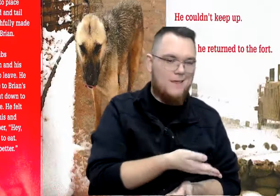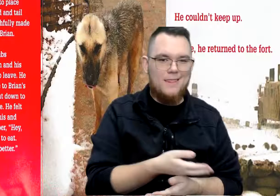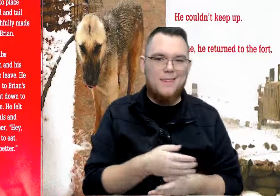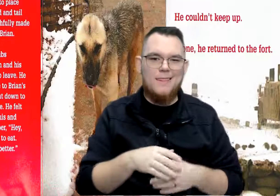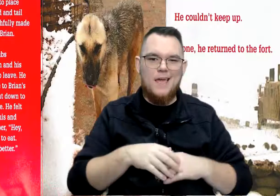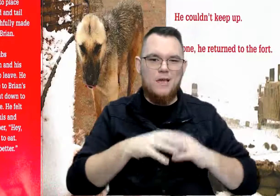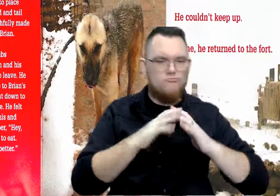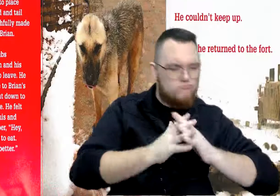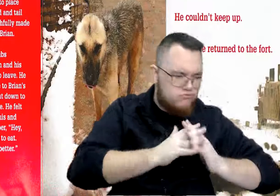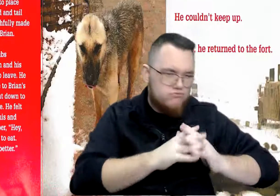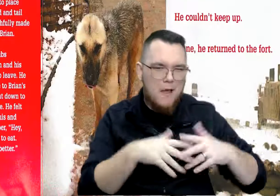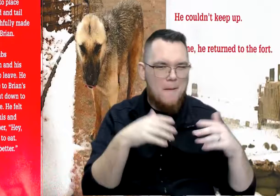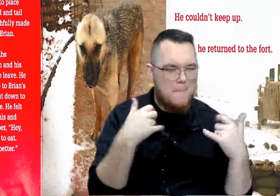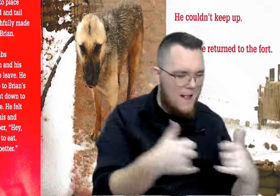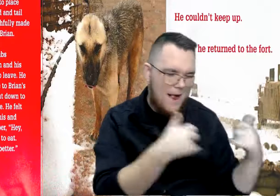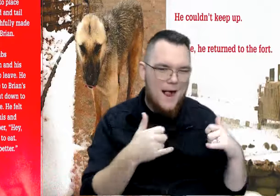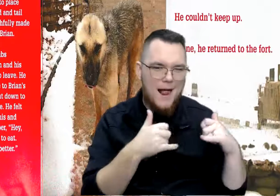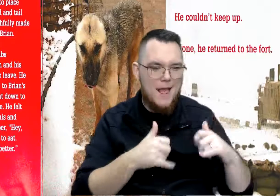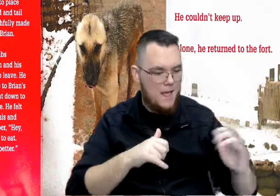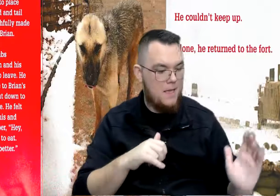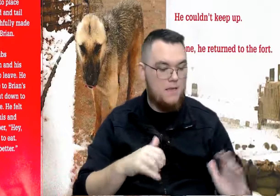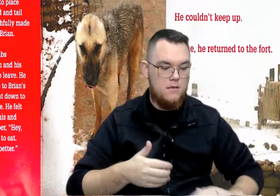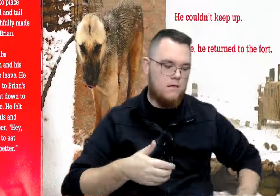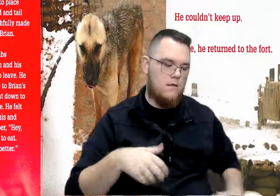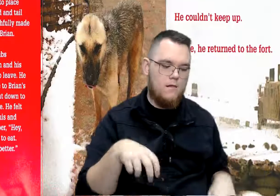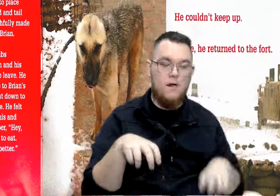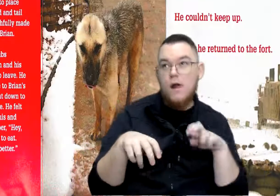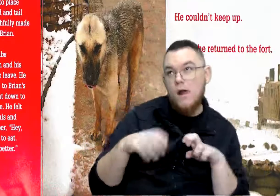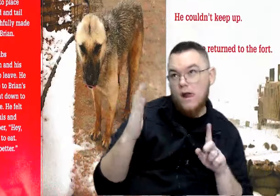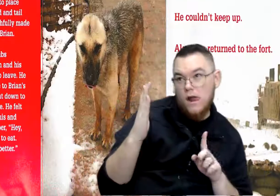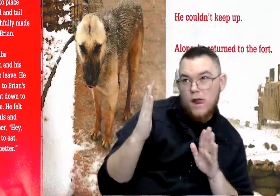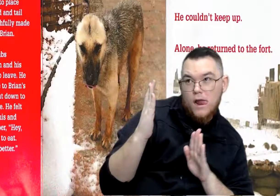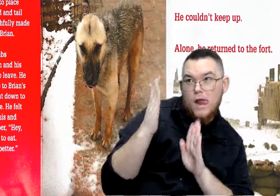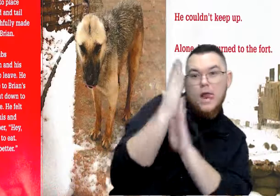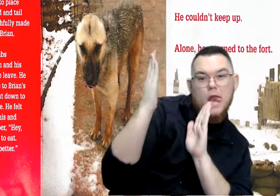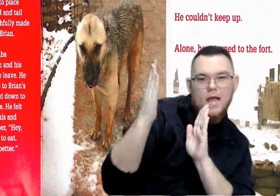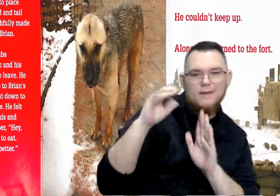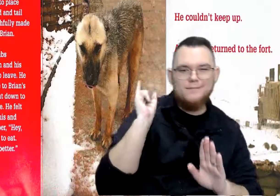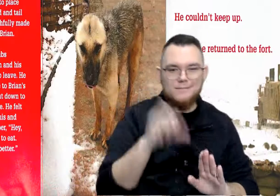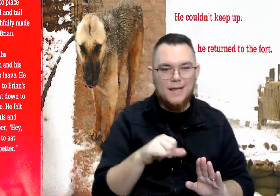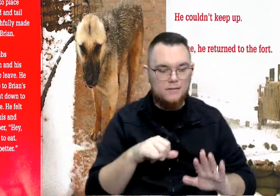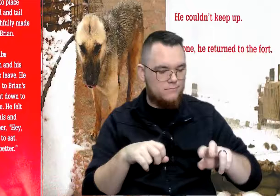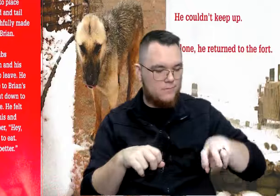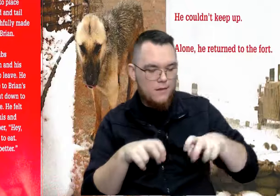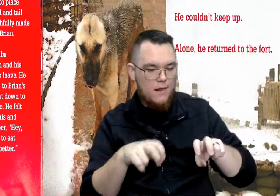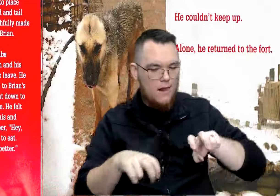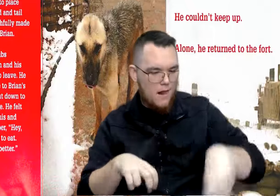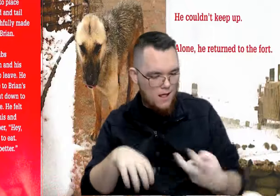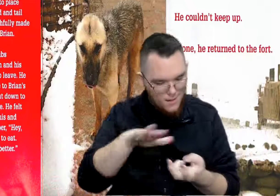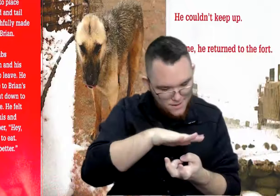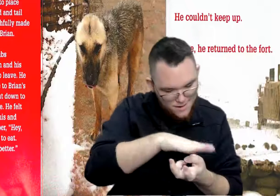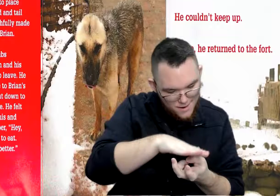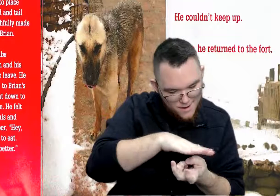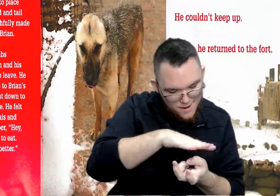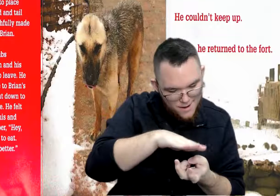5." Brian rubbed Nubs' belly every time he asked. If Brian stopped too soon, Nubs